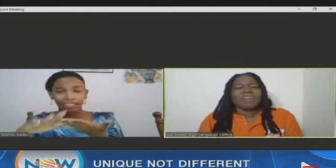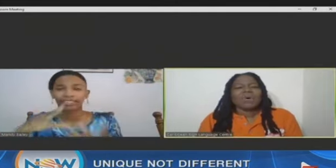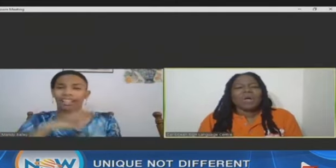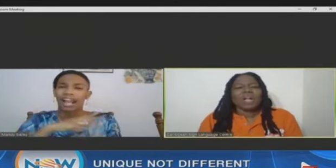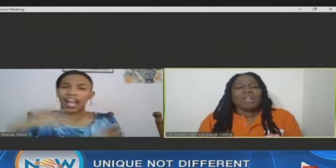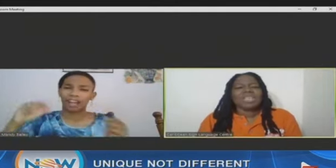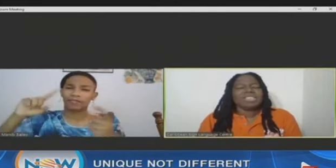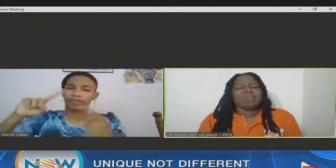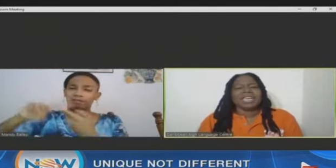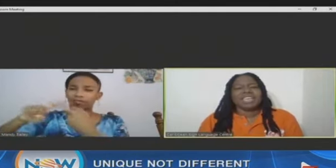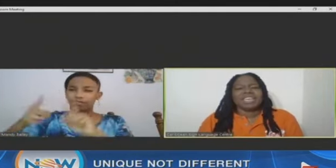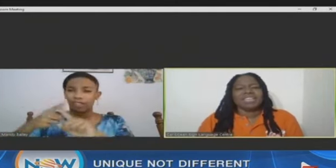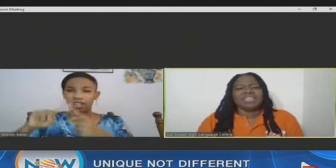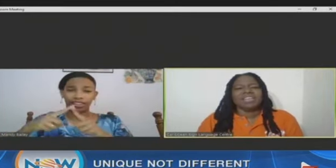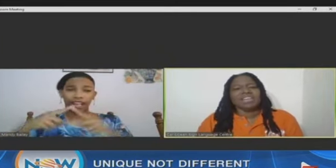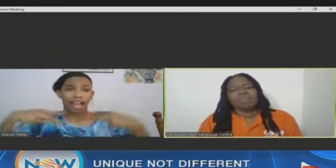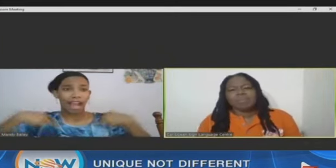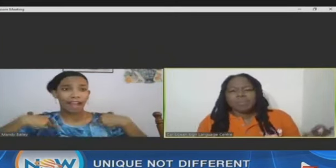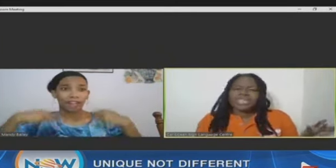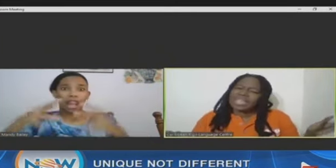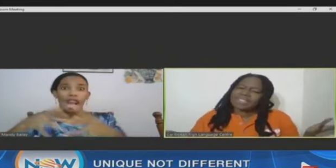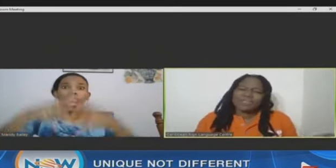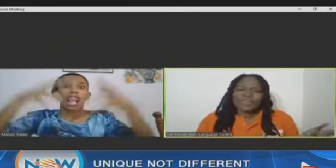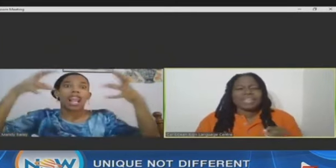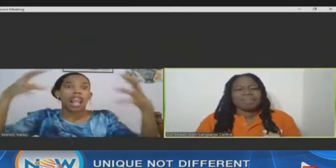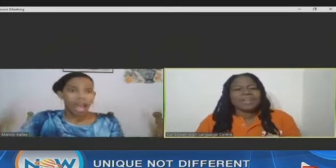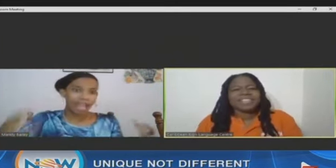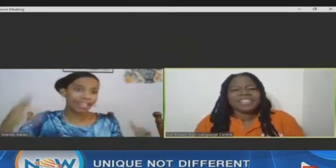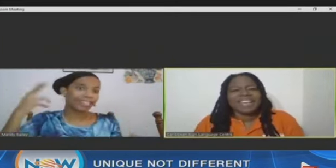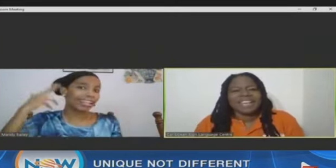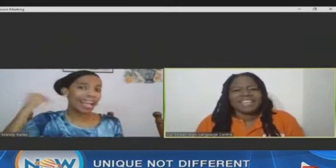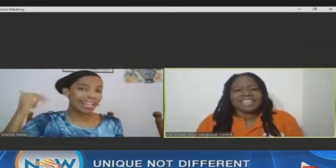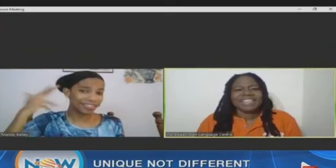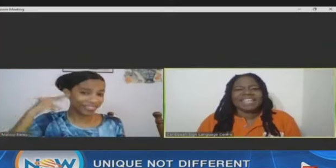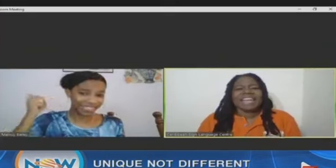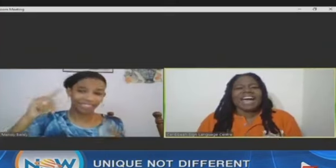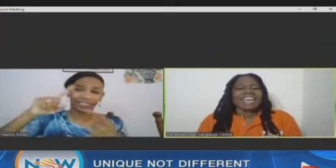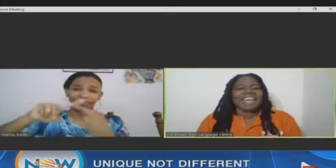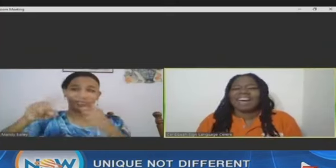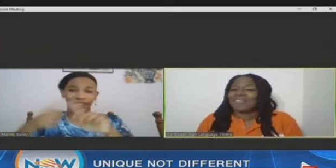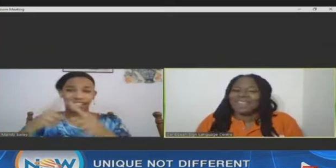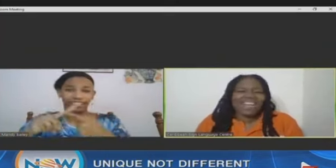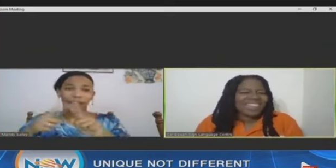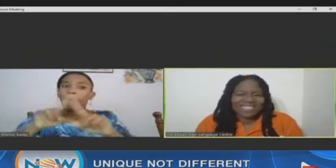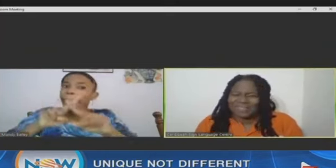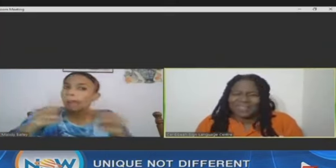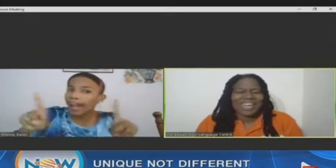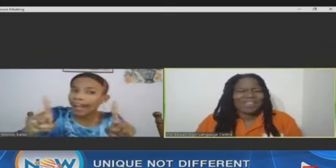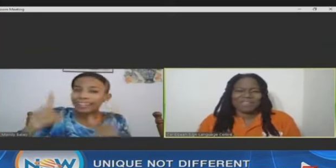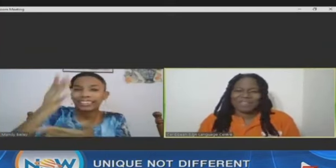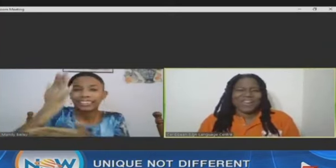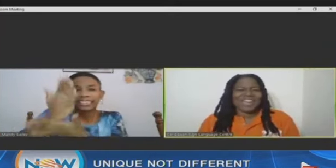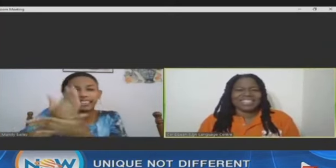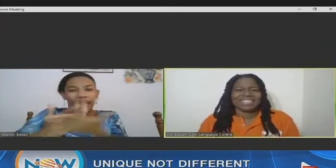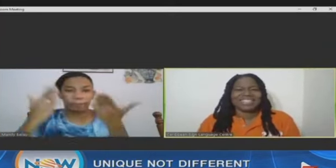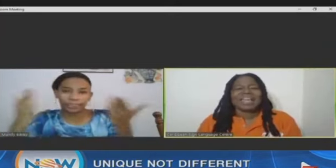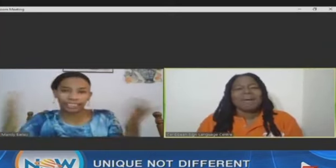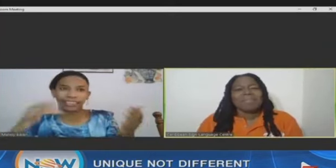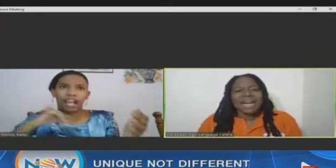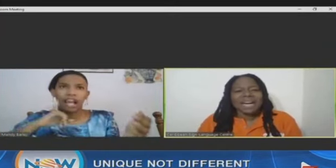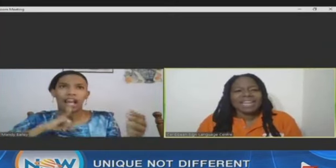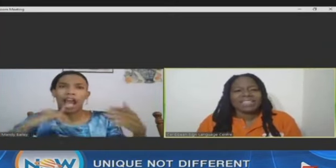I have always been a pretty nice and friendly person, and I have lots of hearing